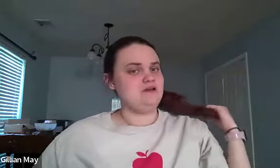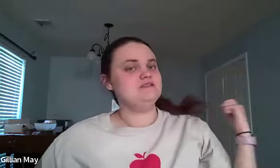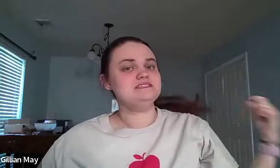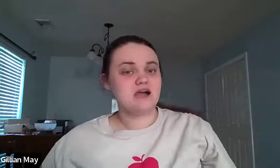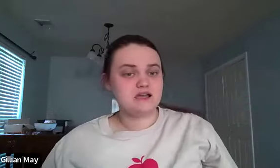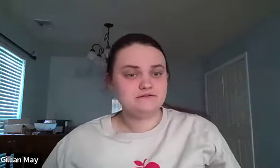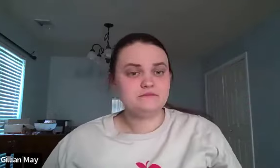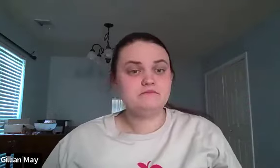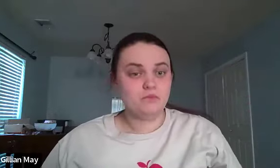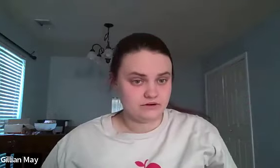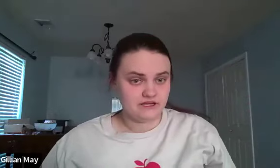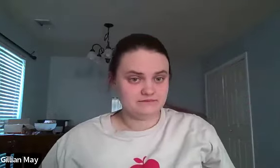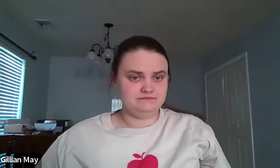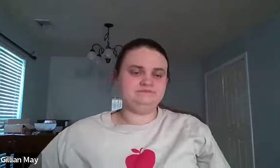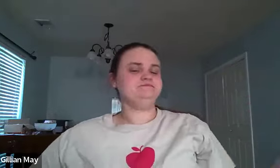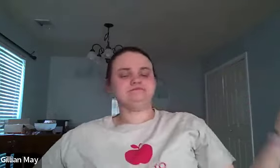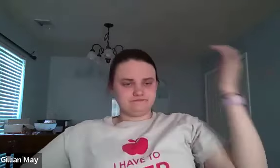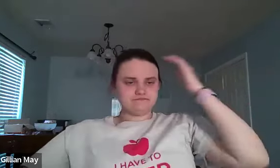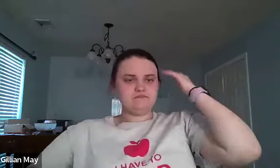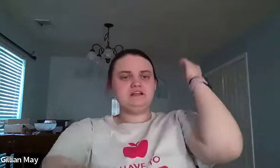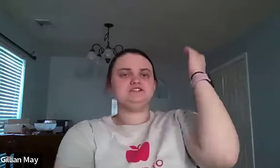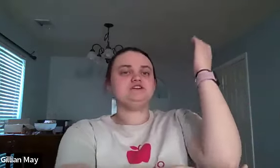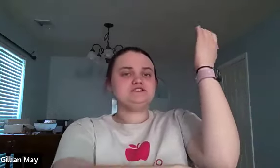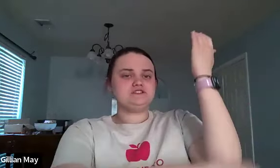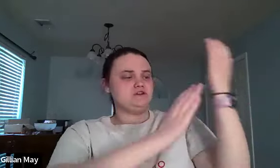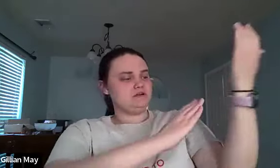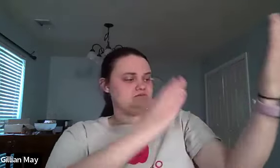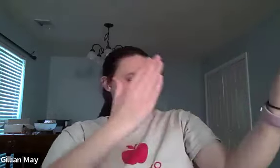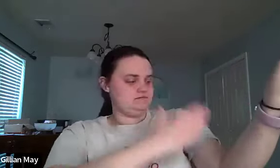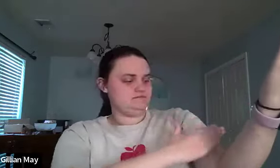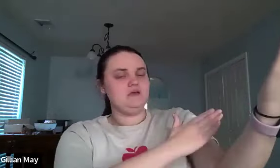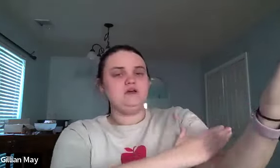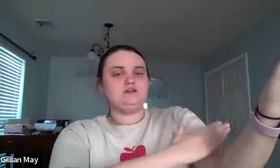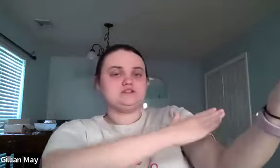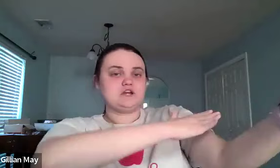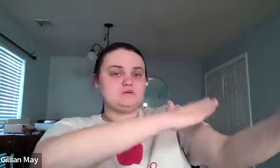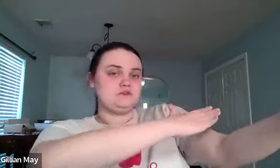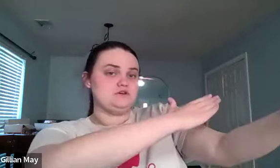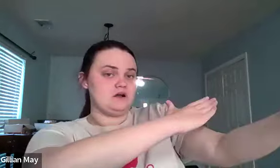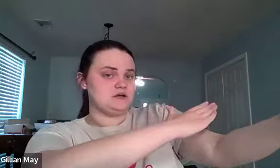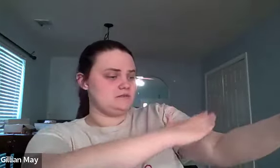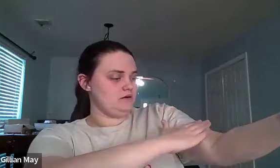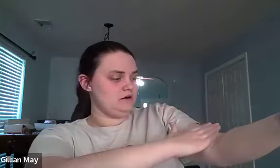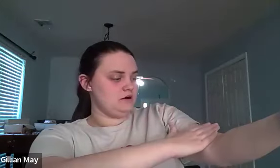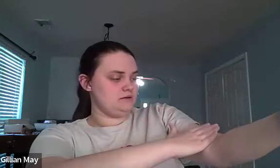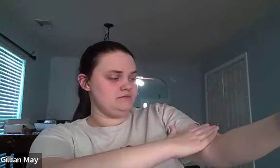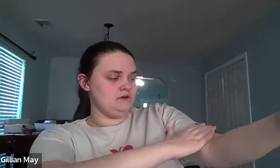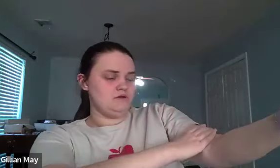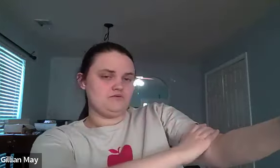the sign for morning is you're going to start, you're going to start with your non-dominant arm,